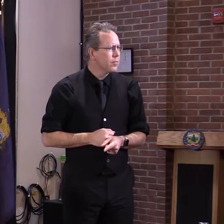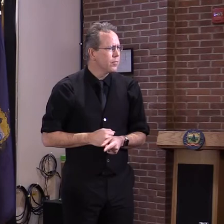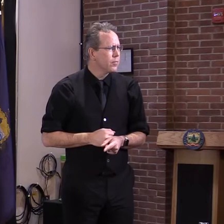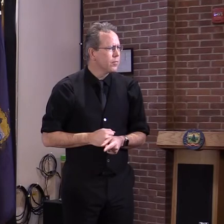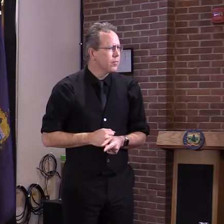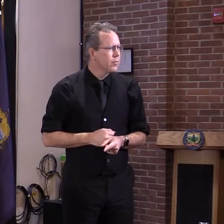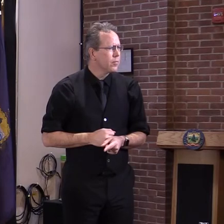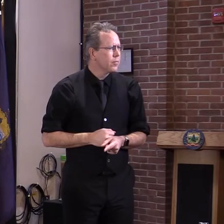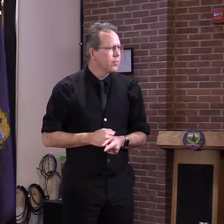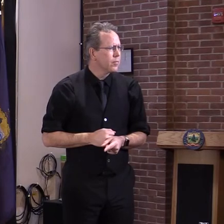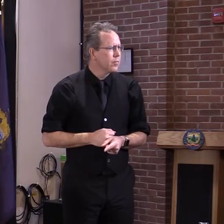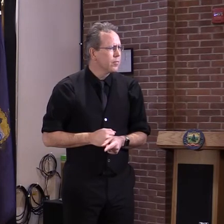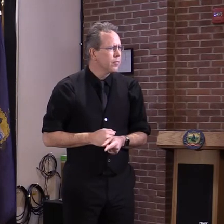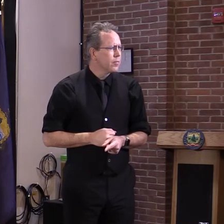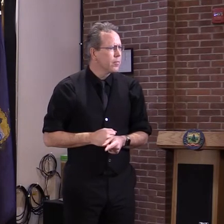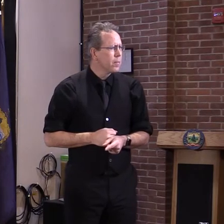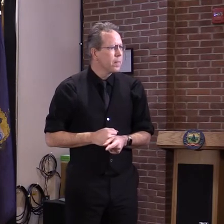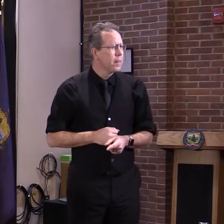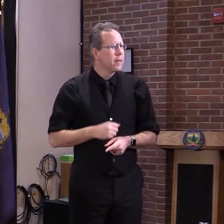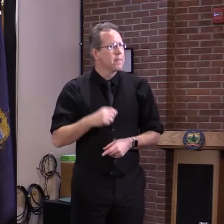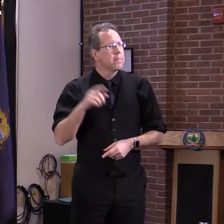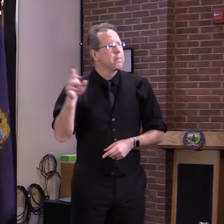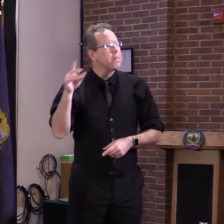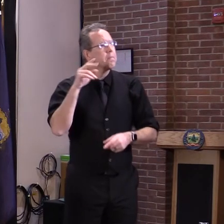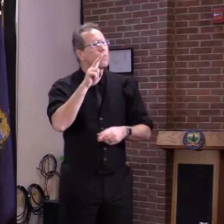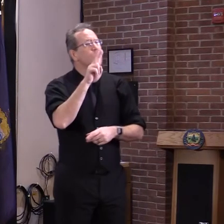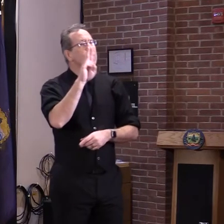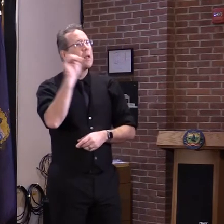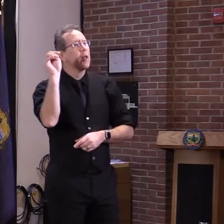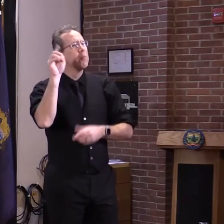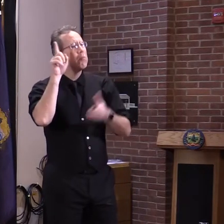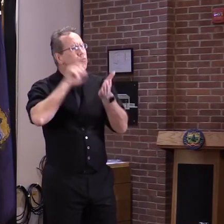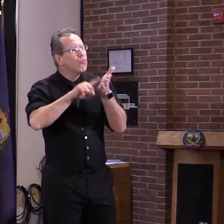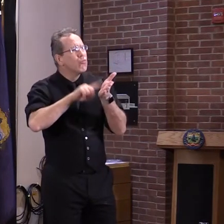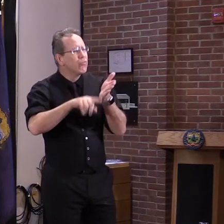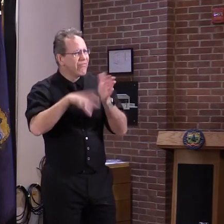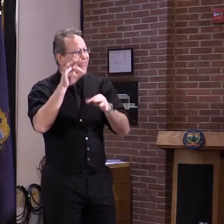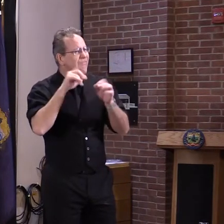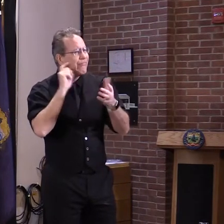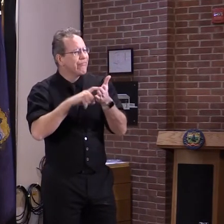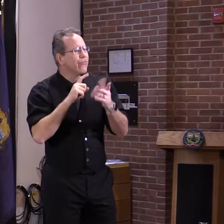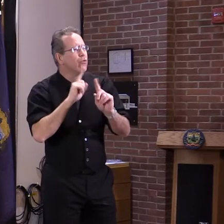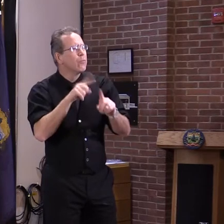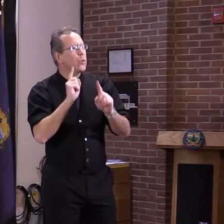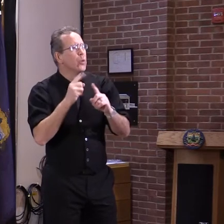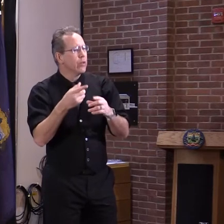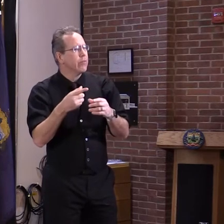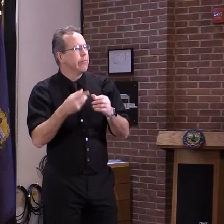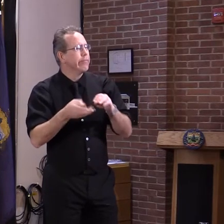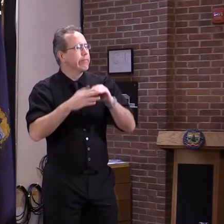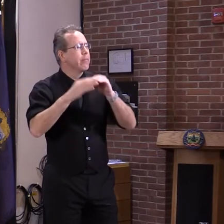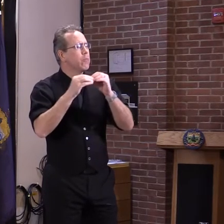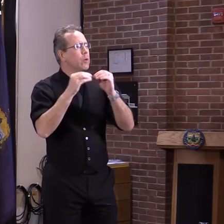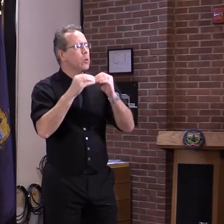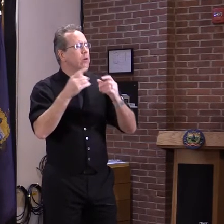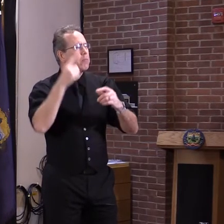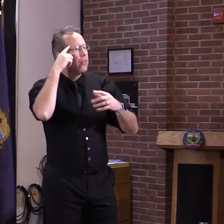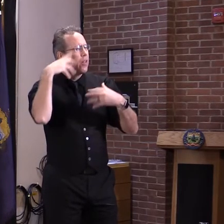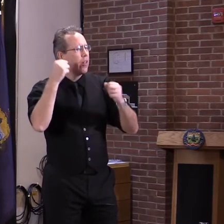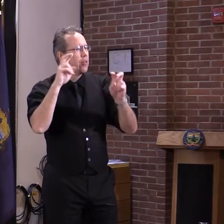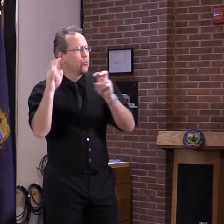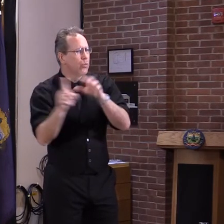state prisons, is it time to reopen the prisons to in-person visitation by family members